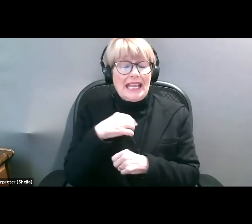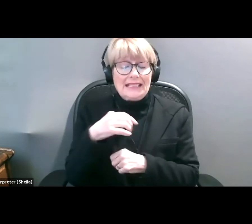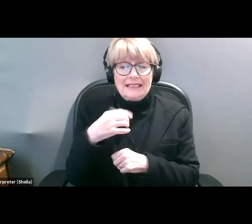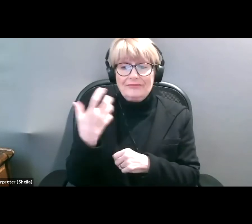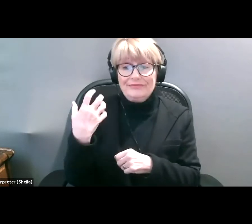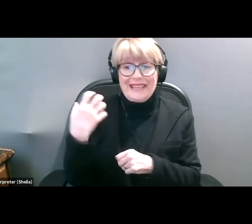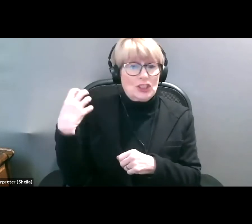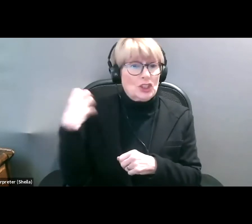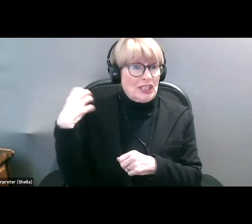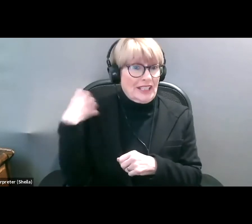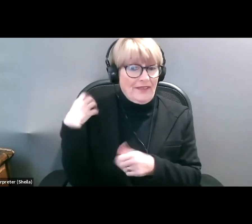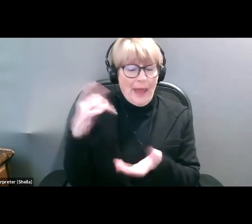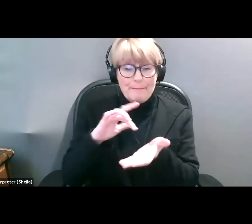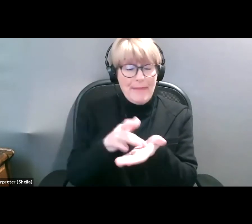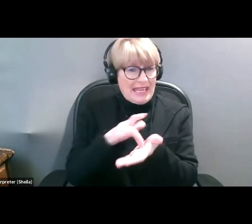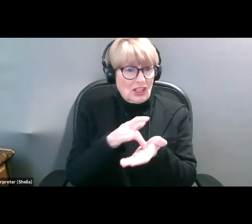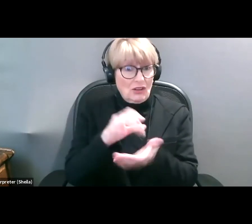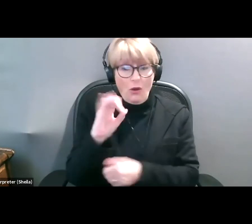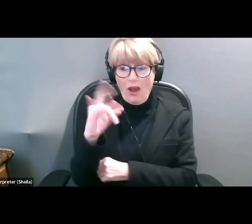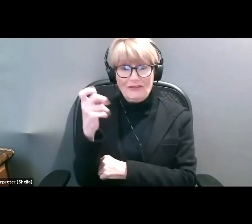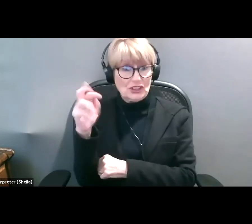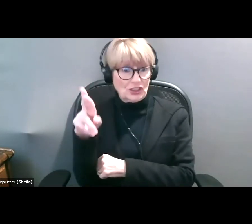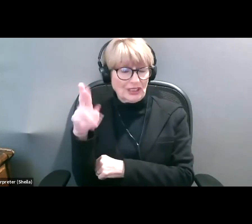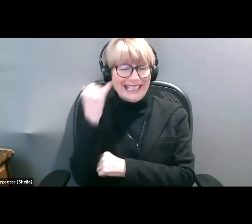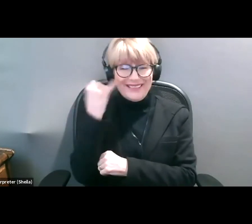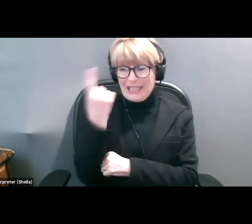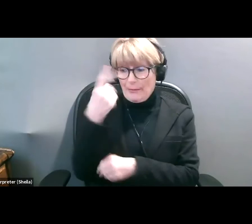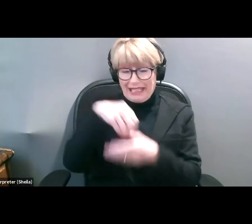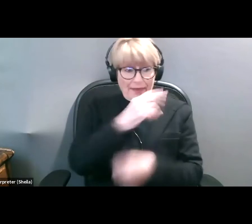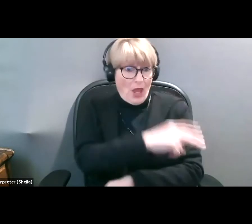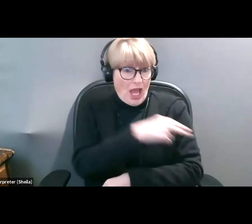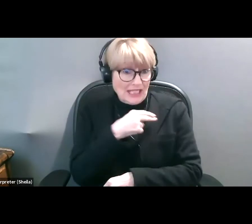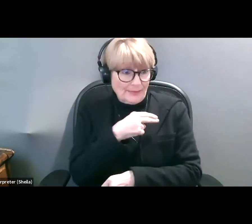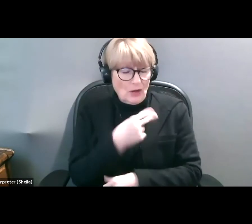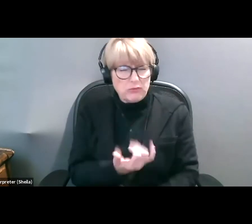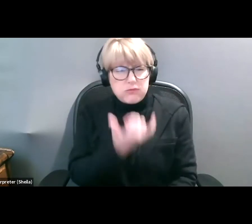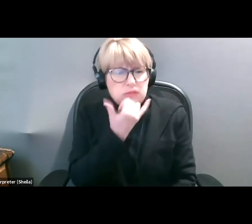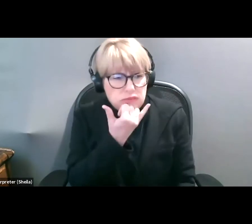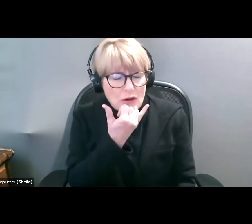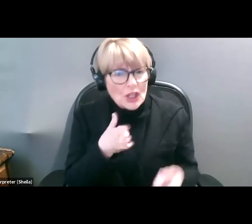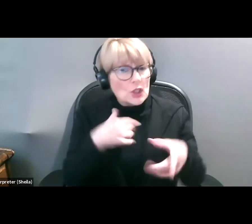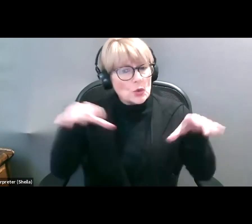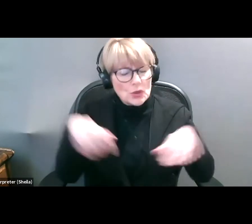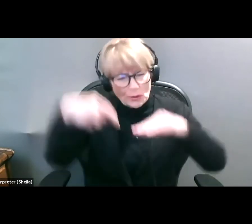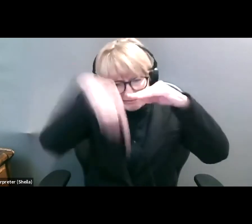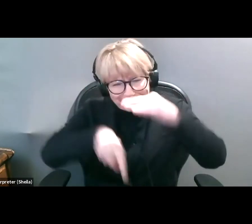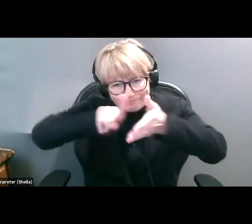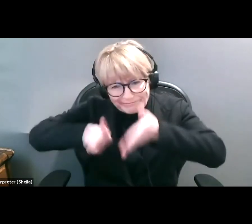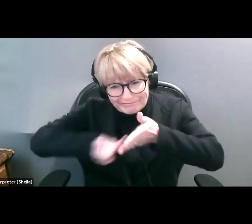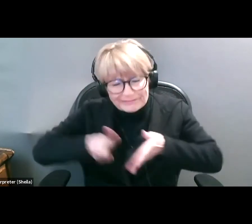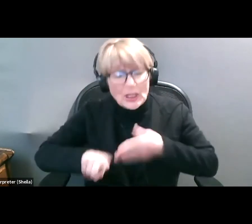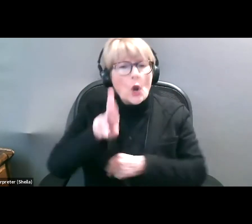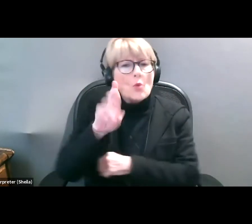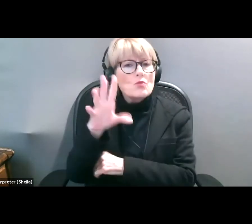officer, when something goes wrong in a hospital, it's critically important you do a root cause analysis. And you have to